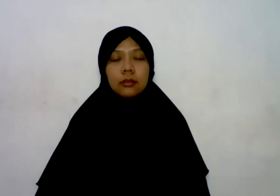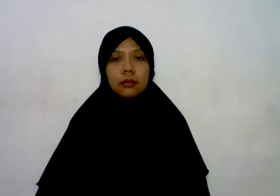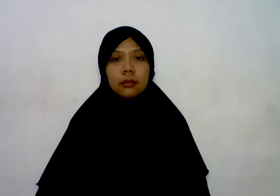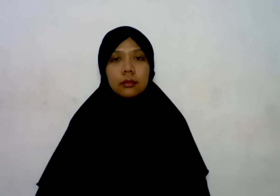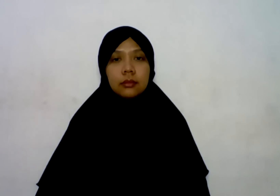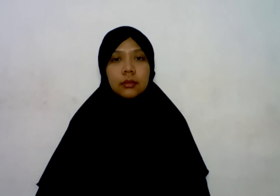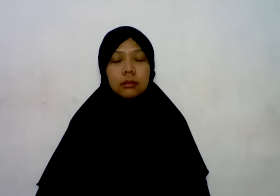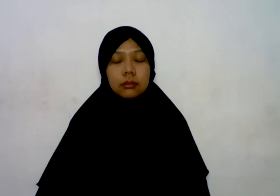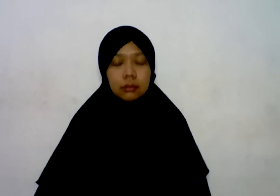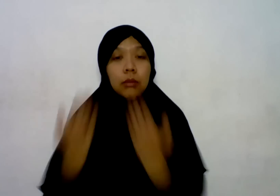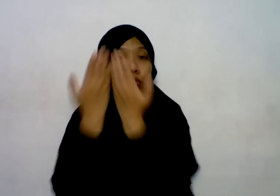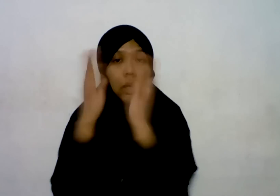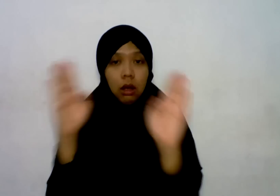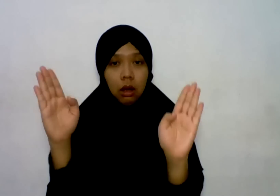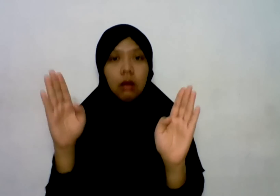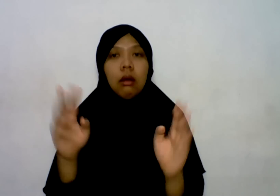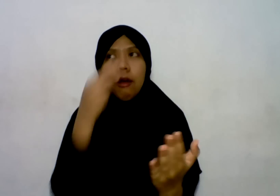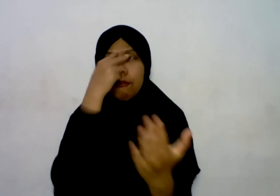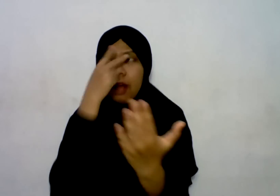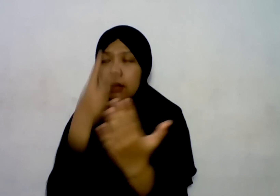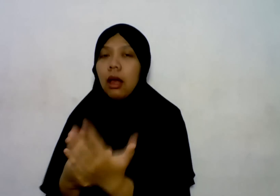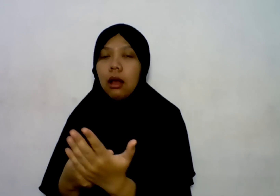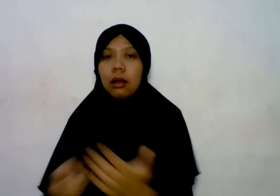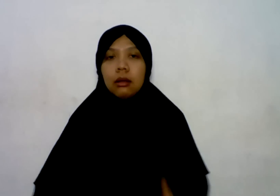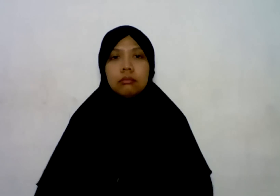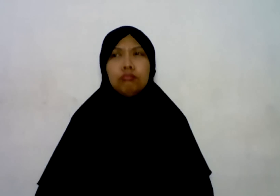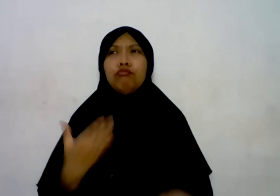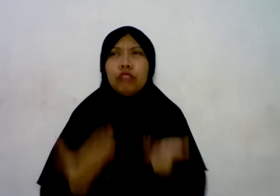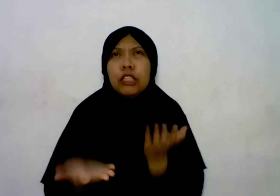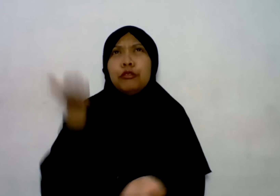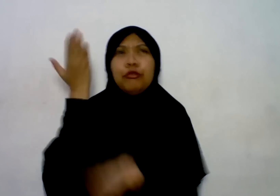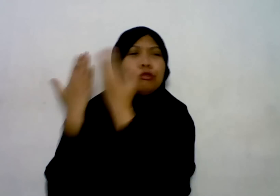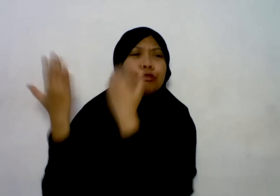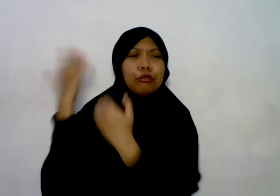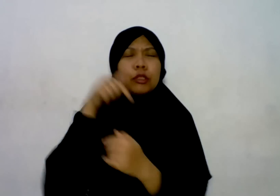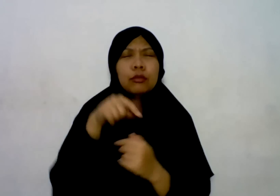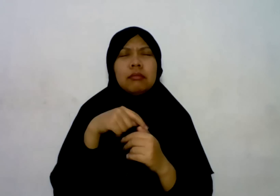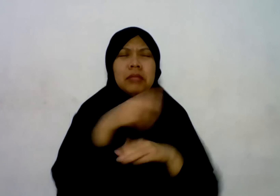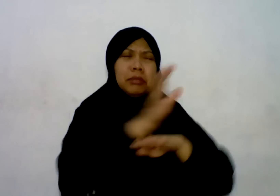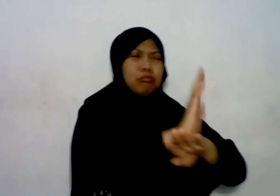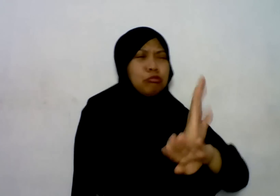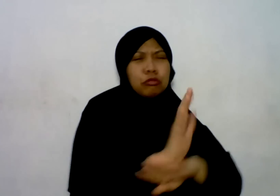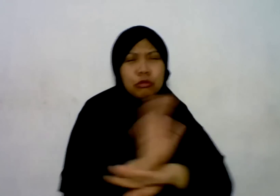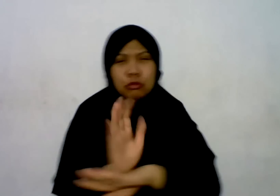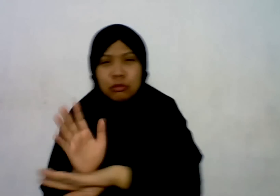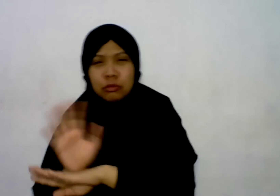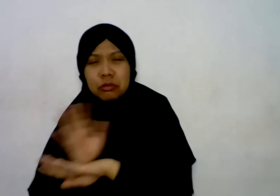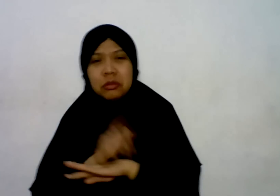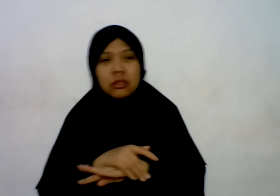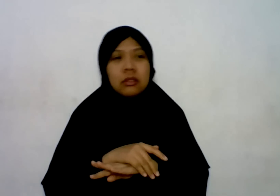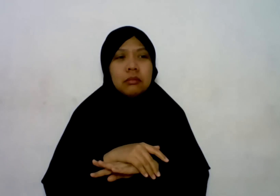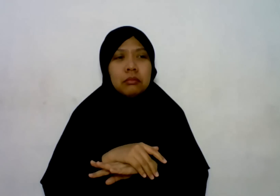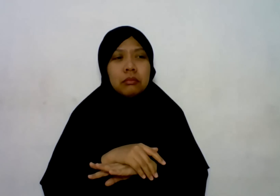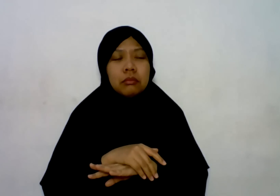the fact that what we've been so busy in the previous years with all the coordination is